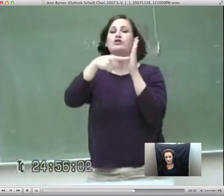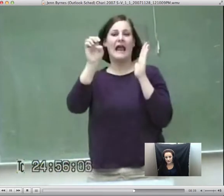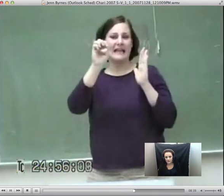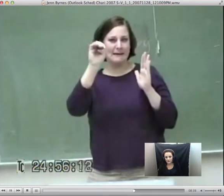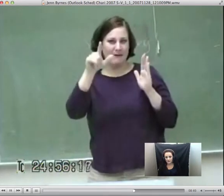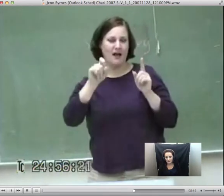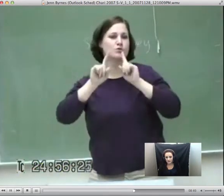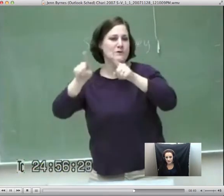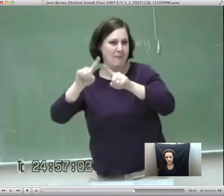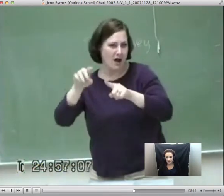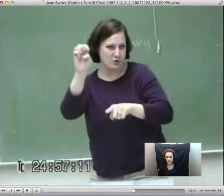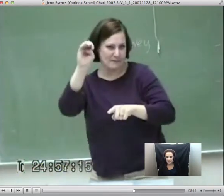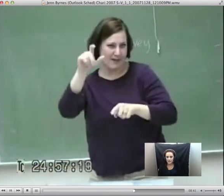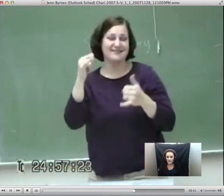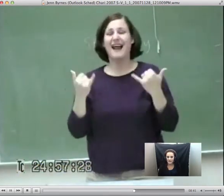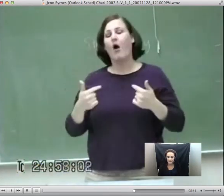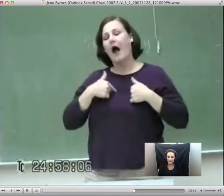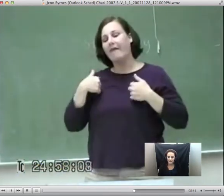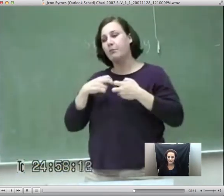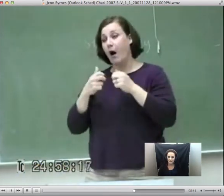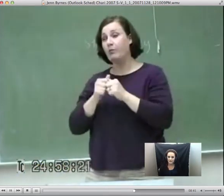So, you know, I check my email.